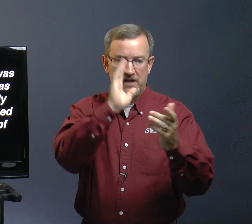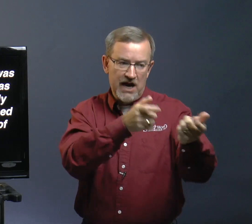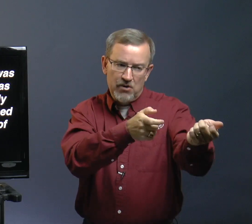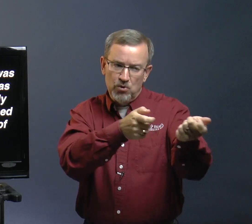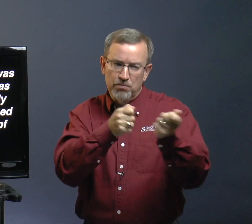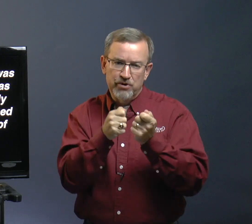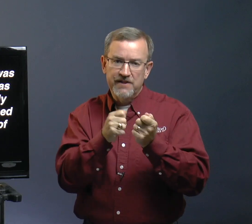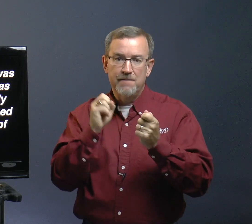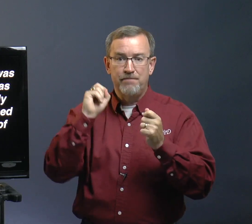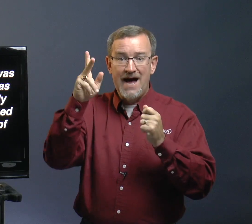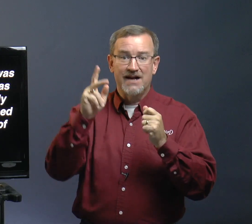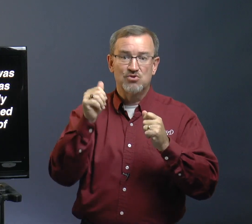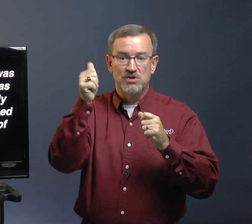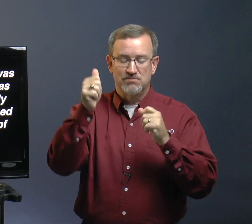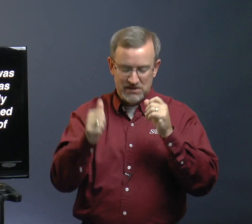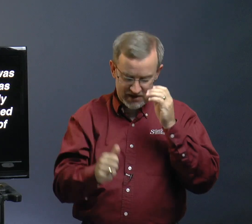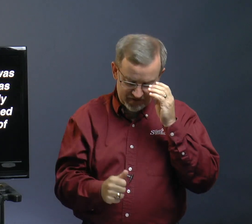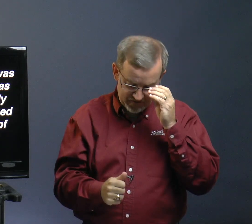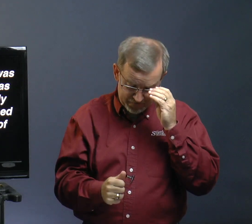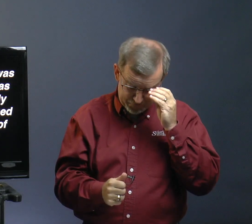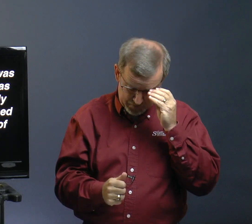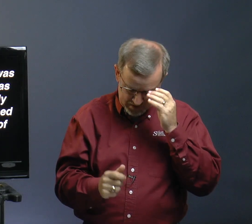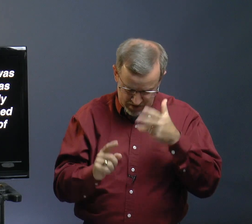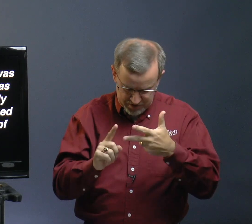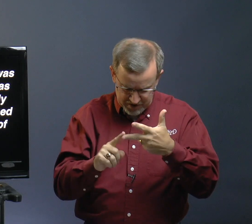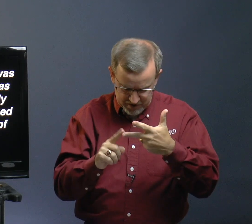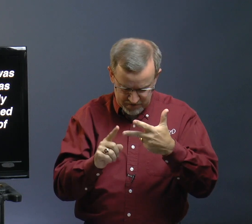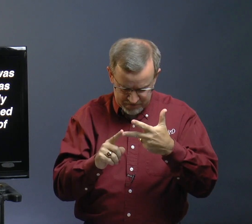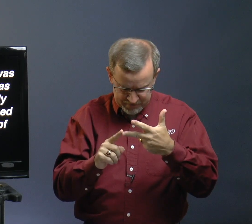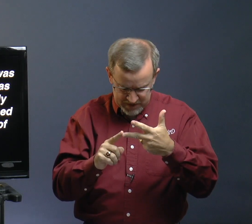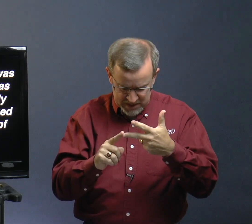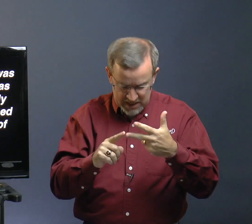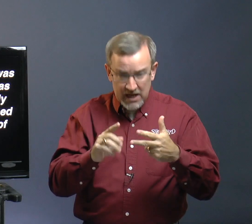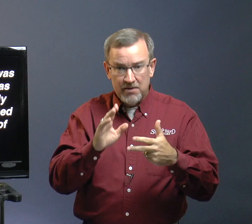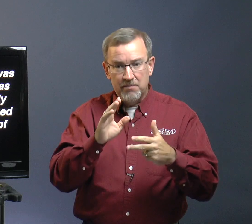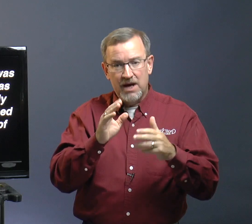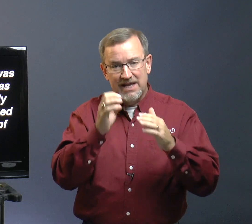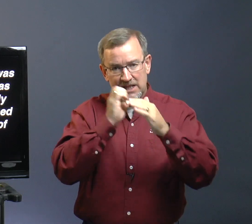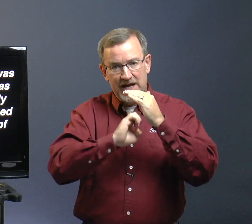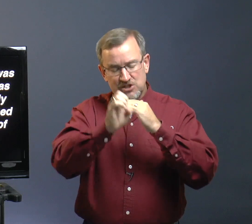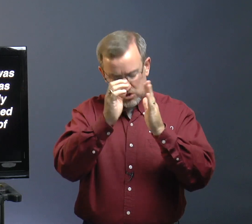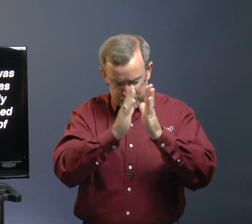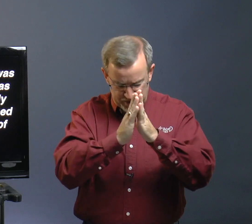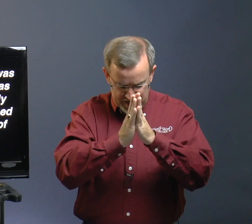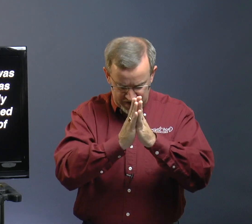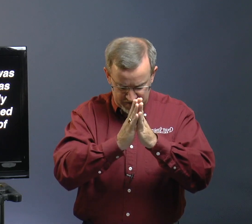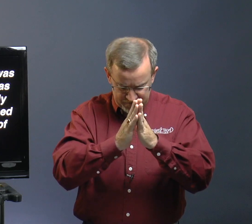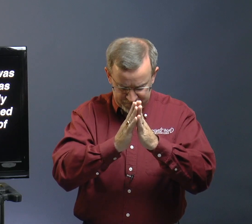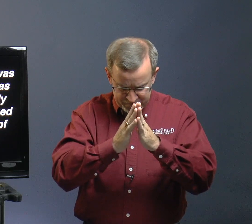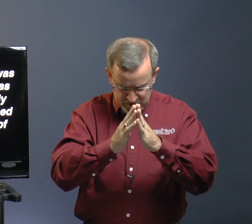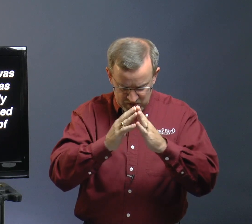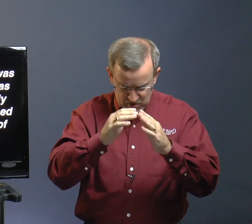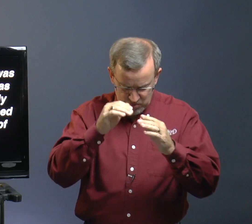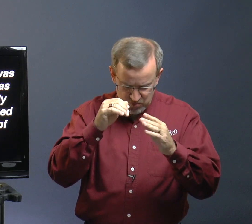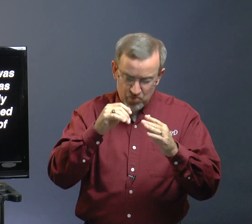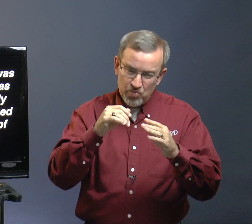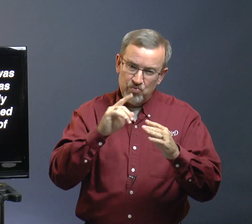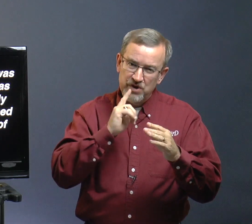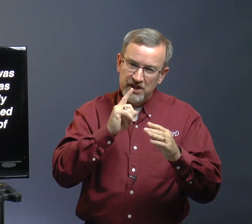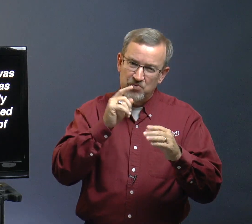God will bring them back to himself. Third, Elijah's prayer really was